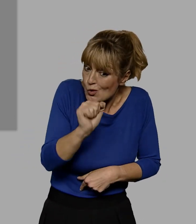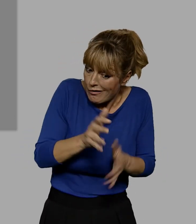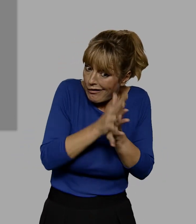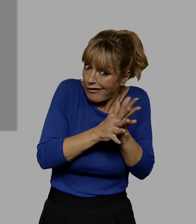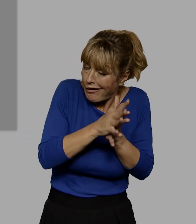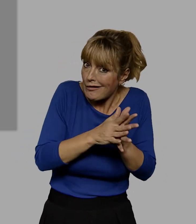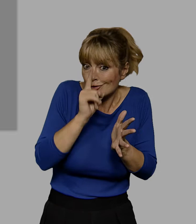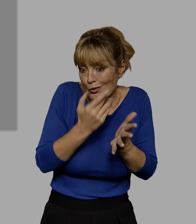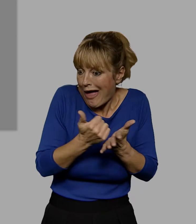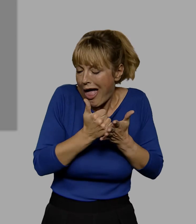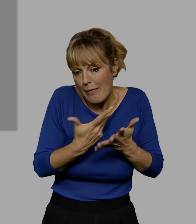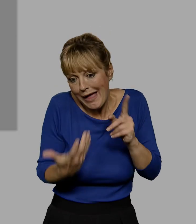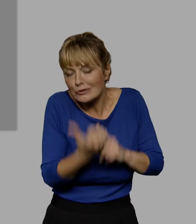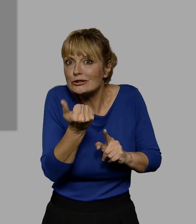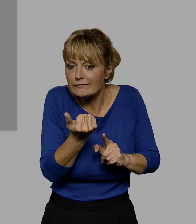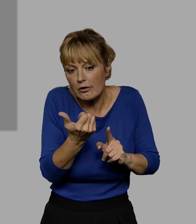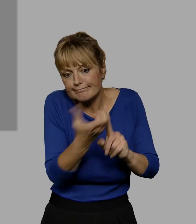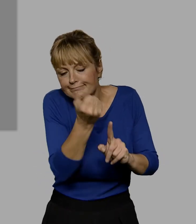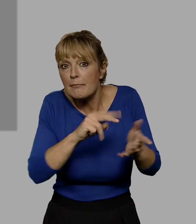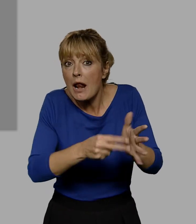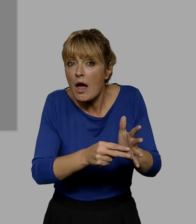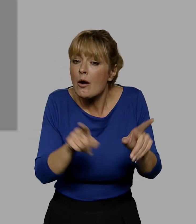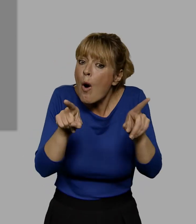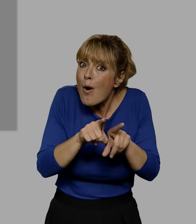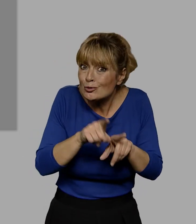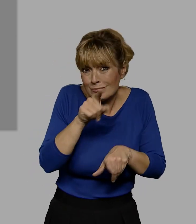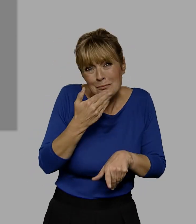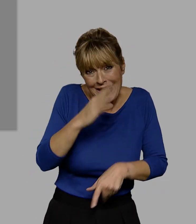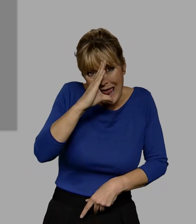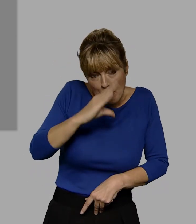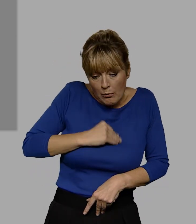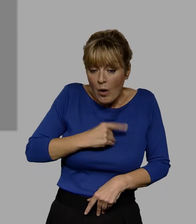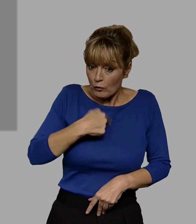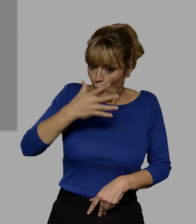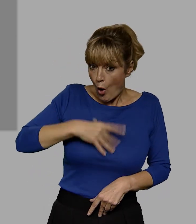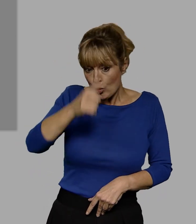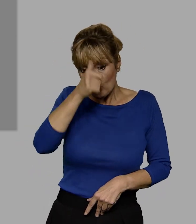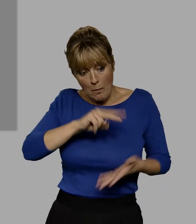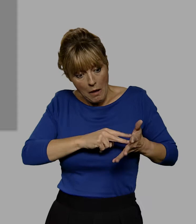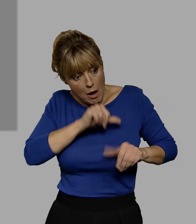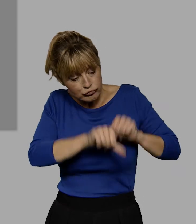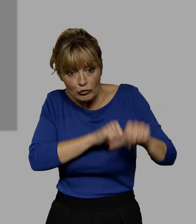us achieve our commitments. Please also tell us if you would like to be updated on the progress of the plan.